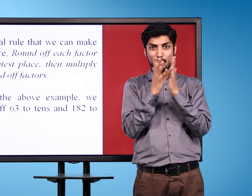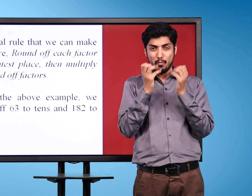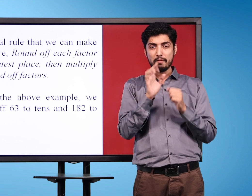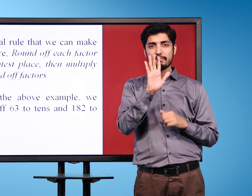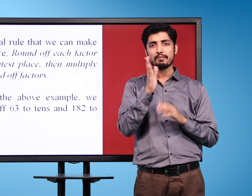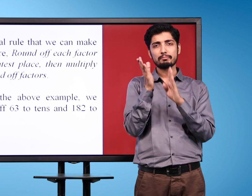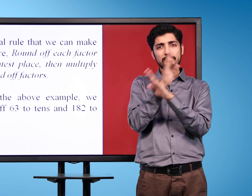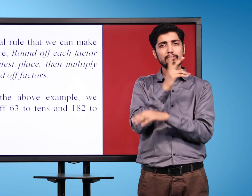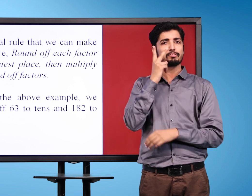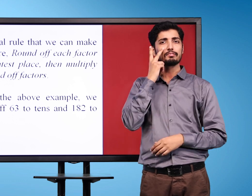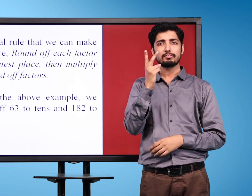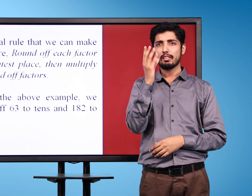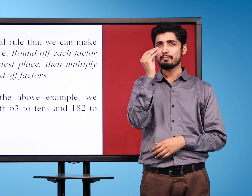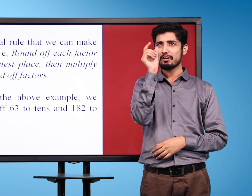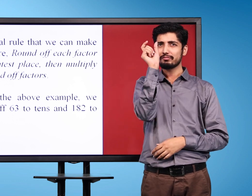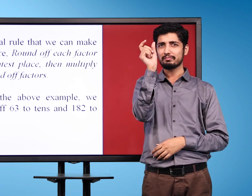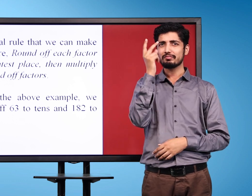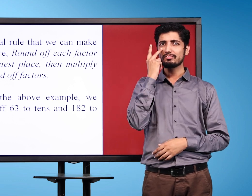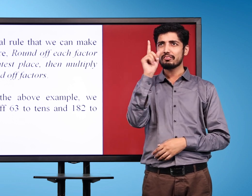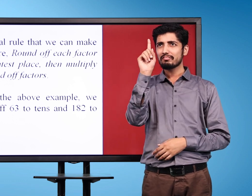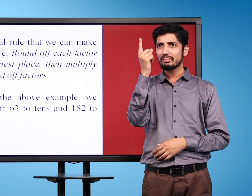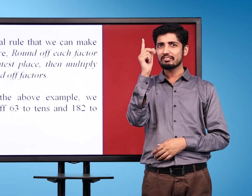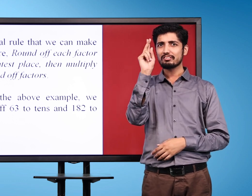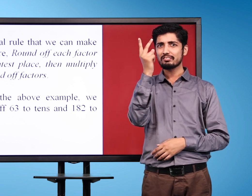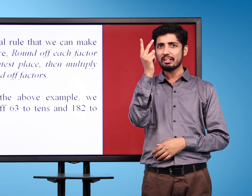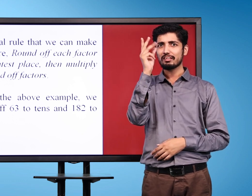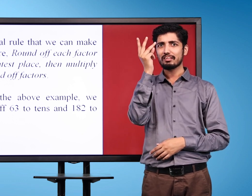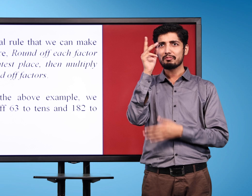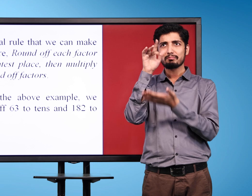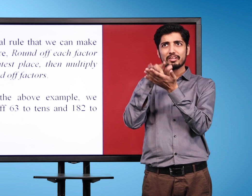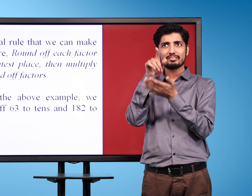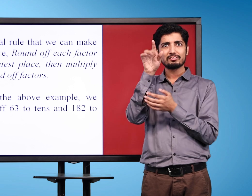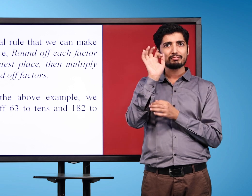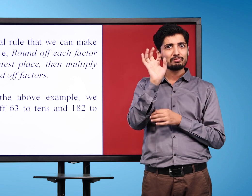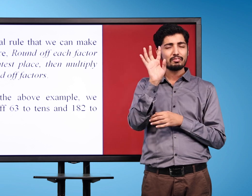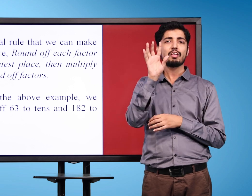its greatest place, then multiply the rounded off factors.